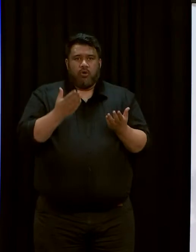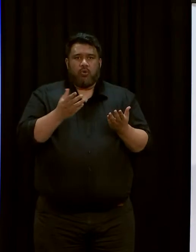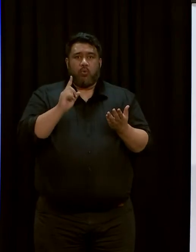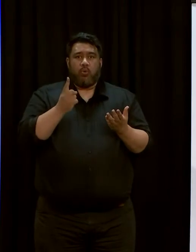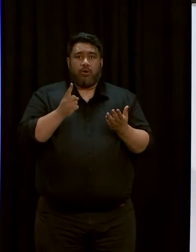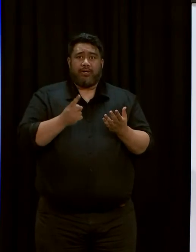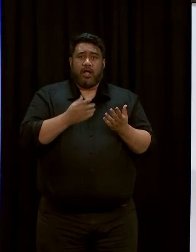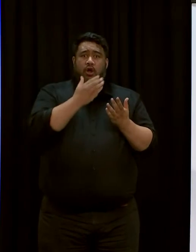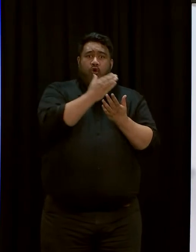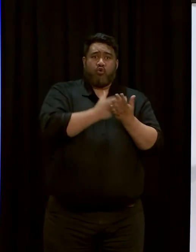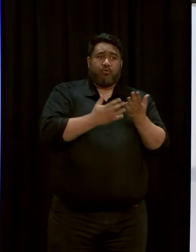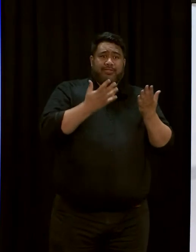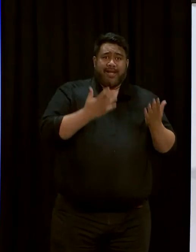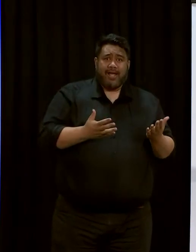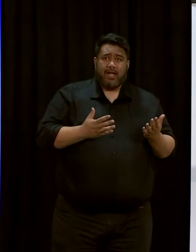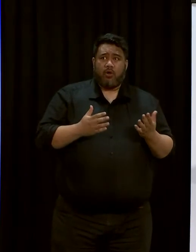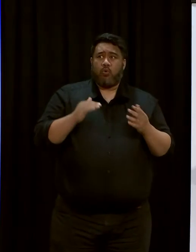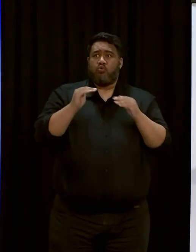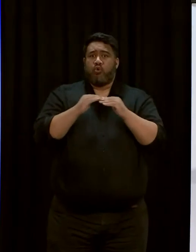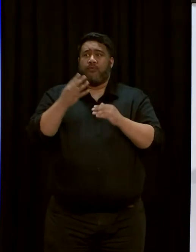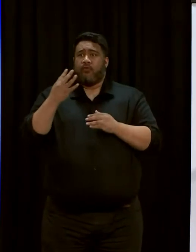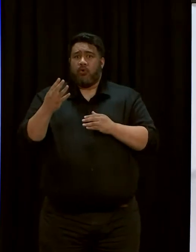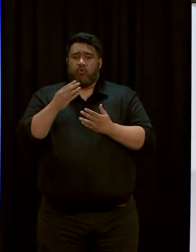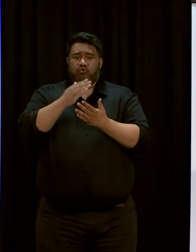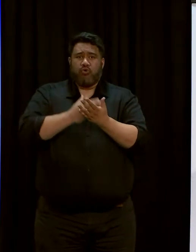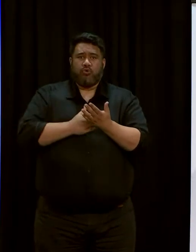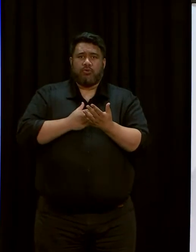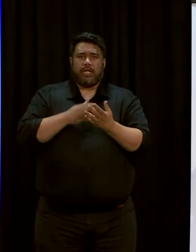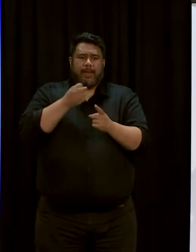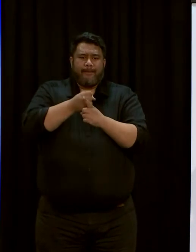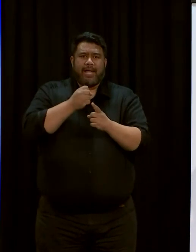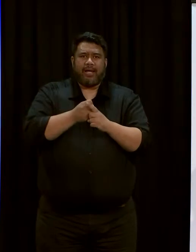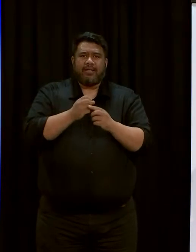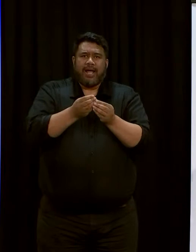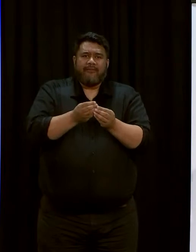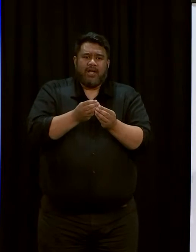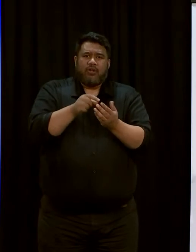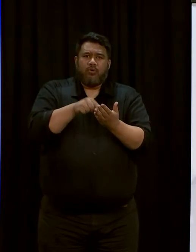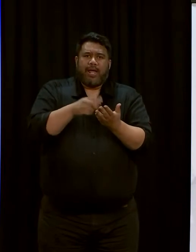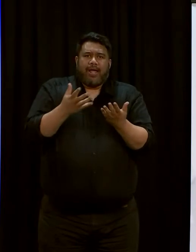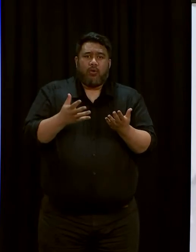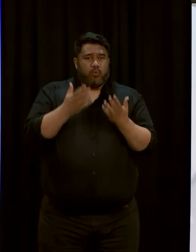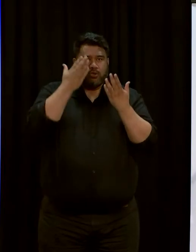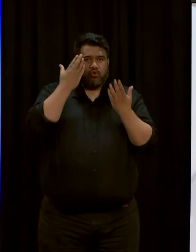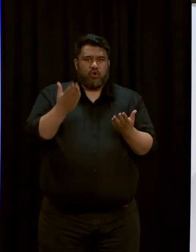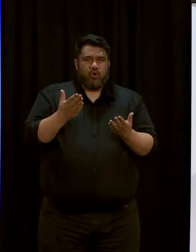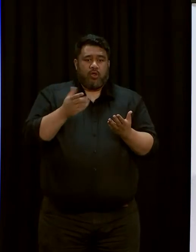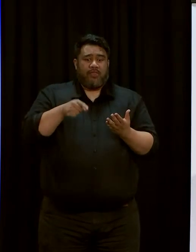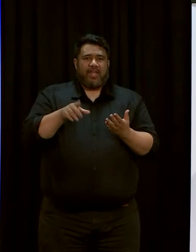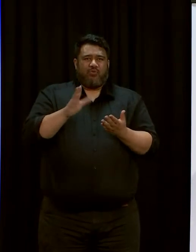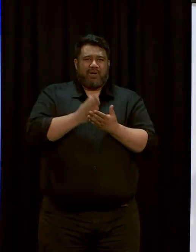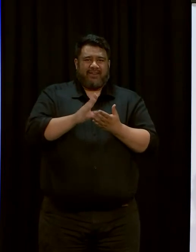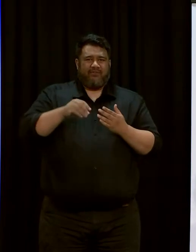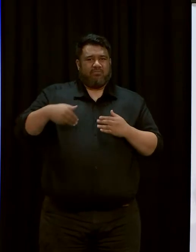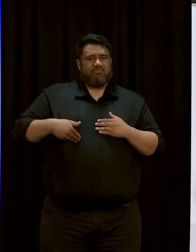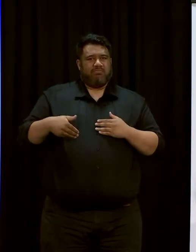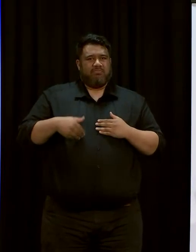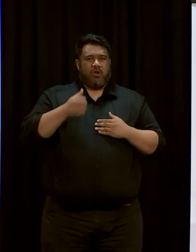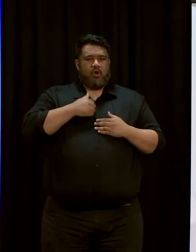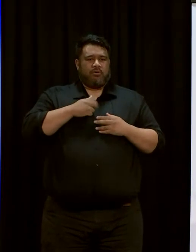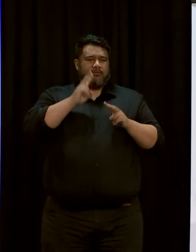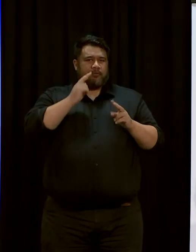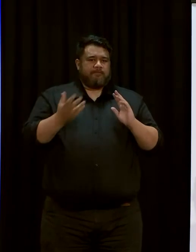settings or alert level 4 might be on that R value. And so that's much more a judgment, and that's where, again, indeed, we canvass